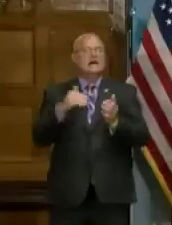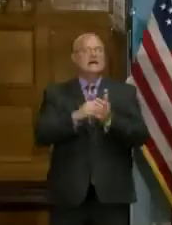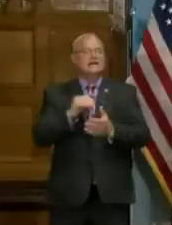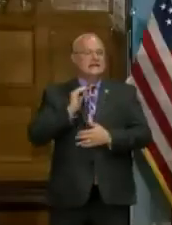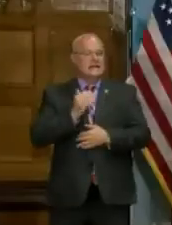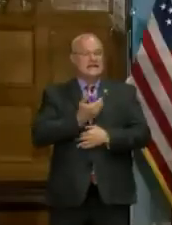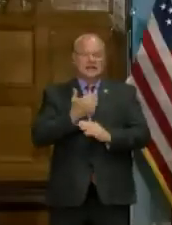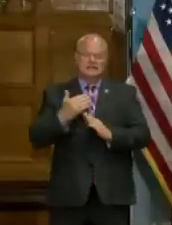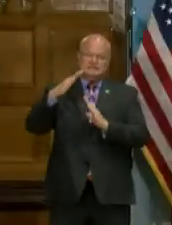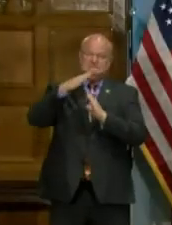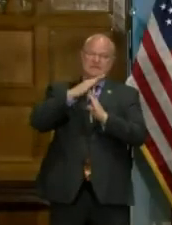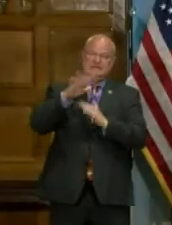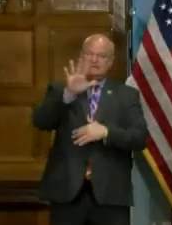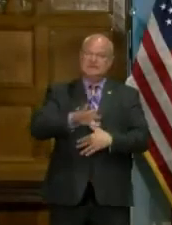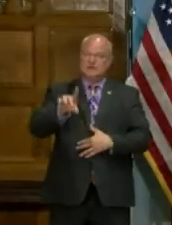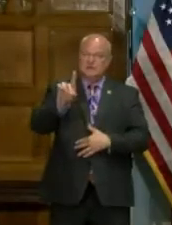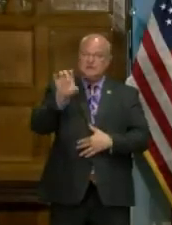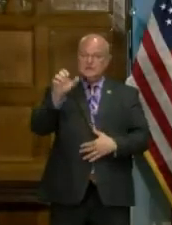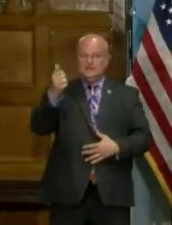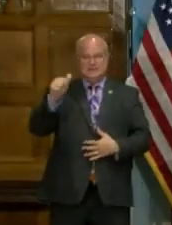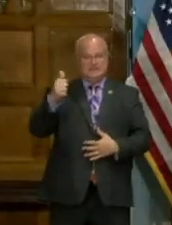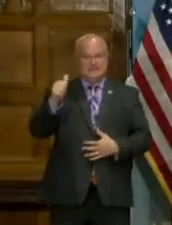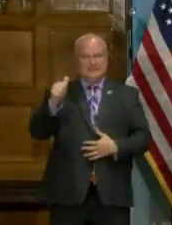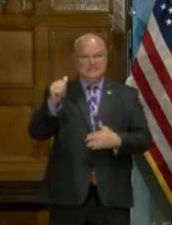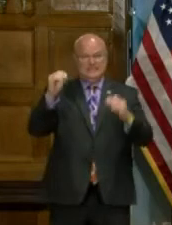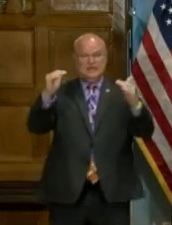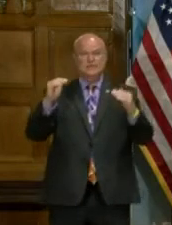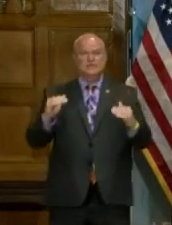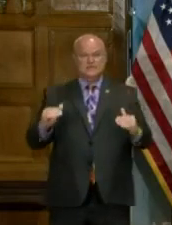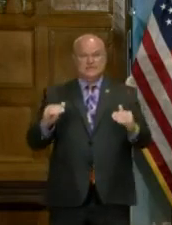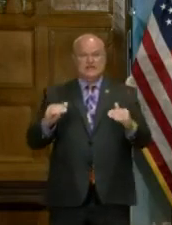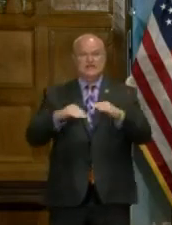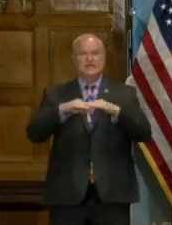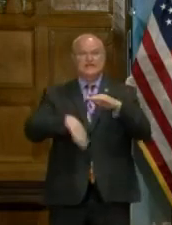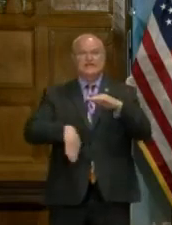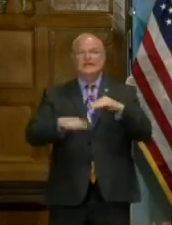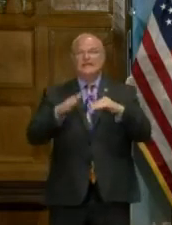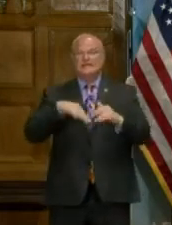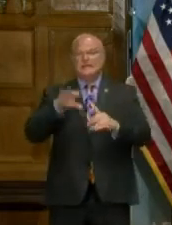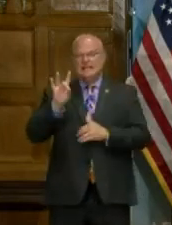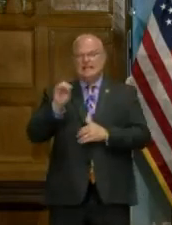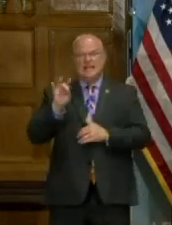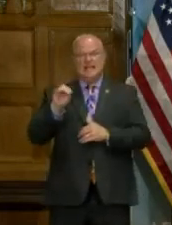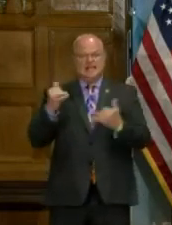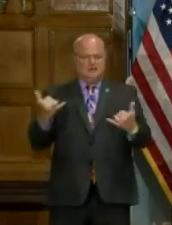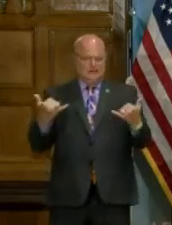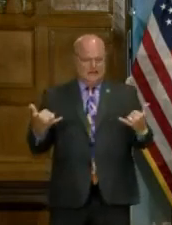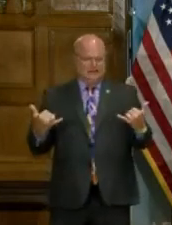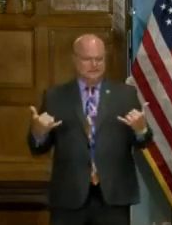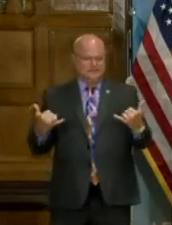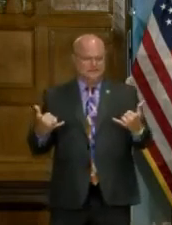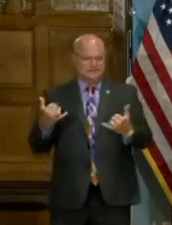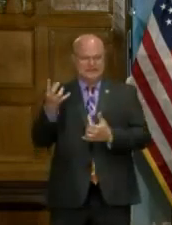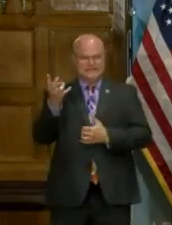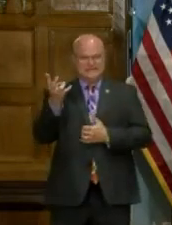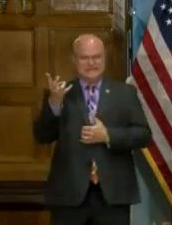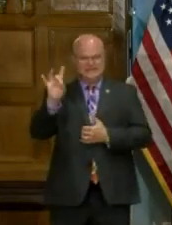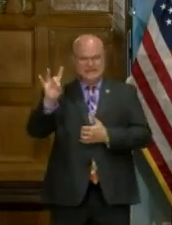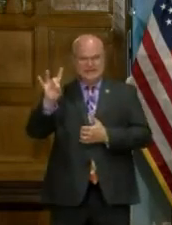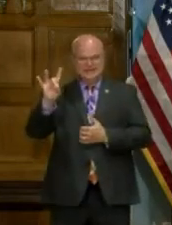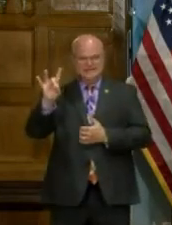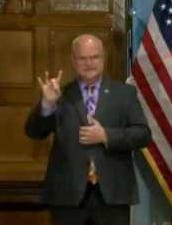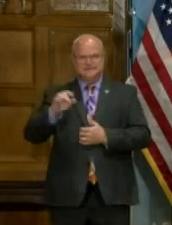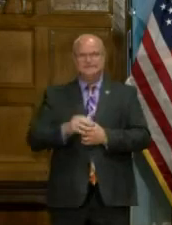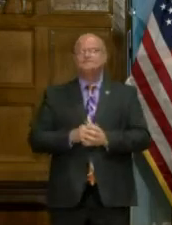our peak was about 110, and we're down less than 80 at the current time at